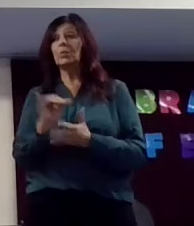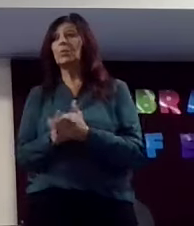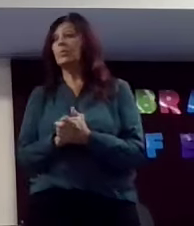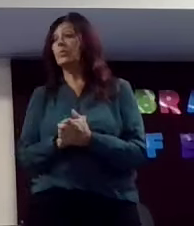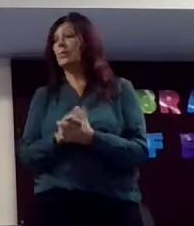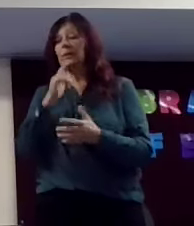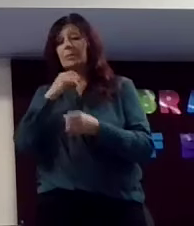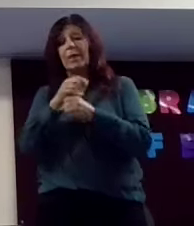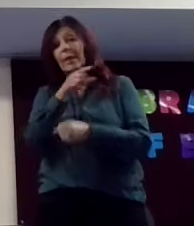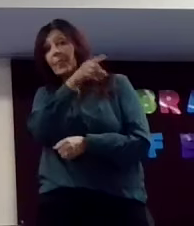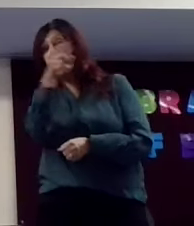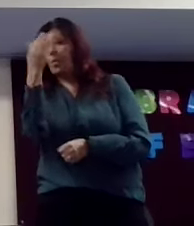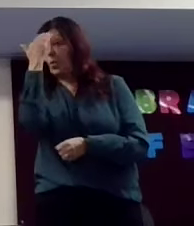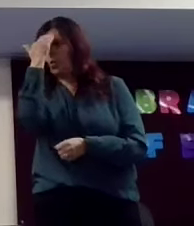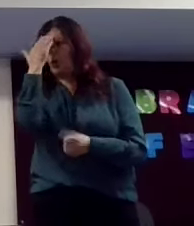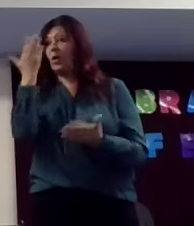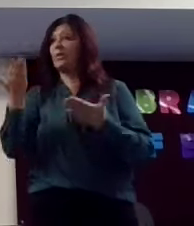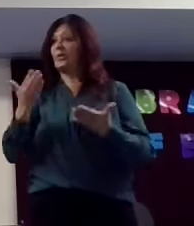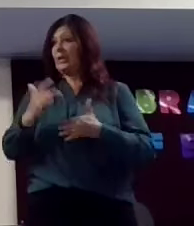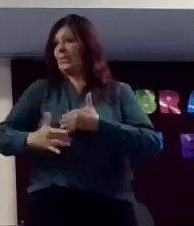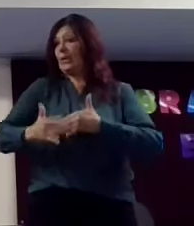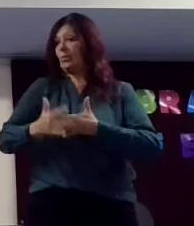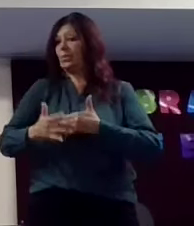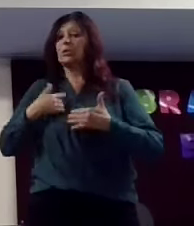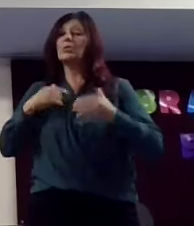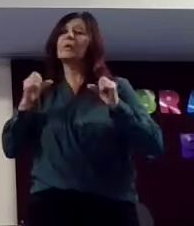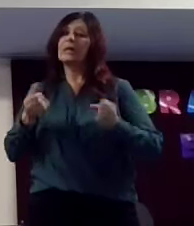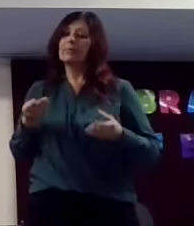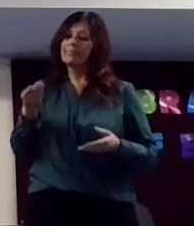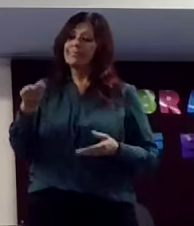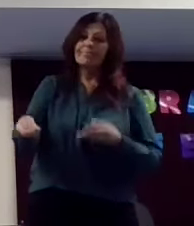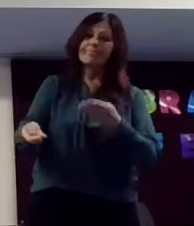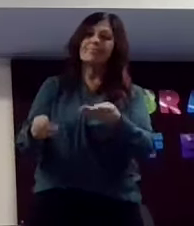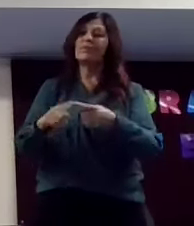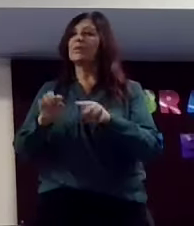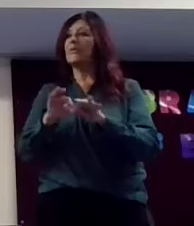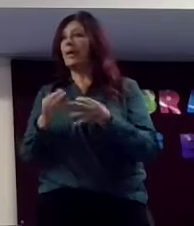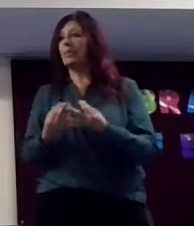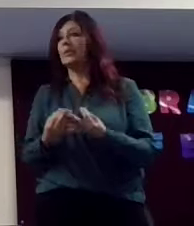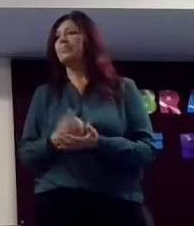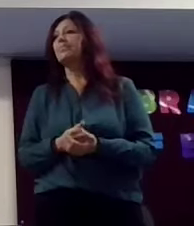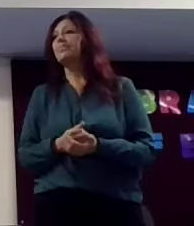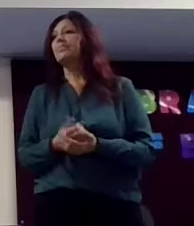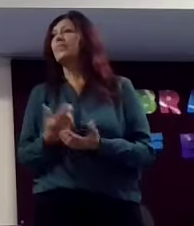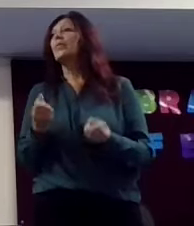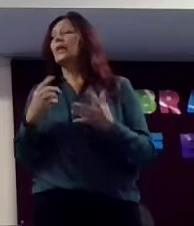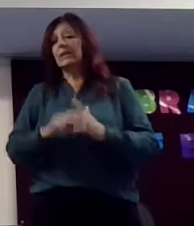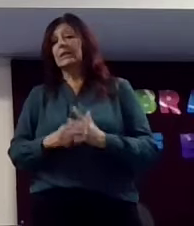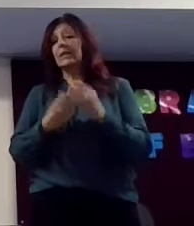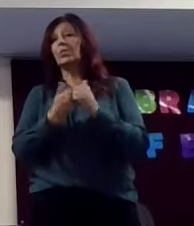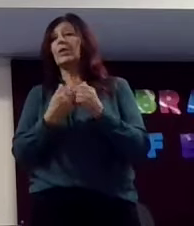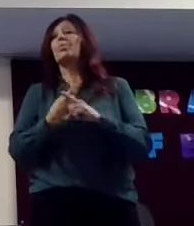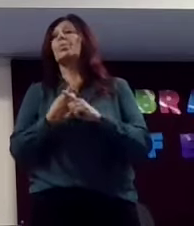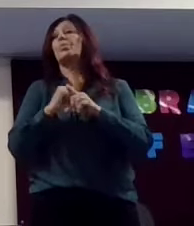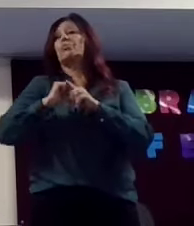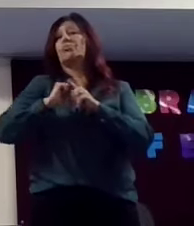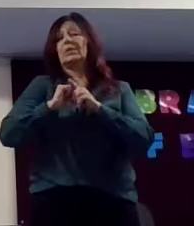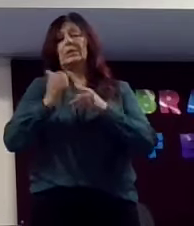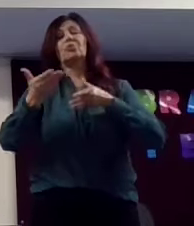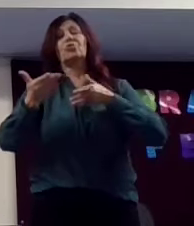court to make them aware of the services that are available so that we can then pass it on to the families. I think a lot of it starts with appropriate training